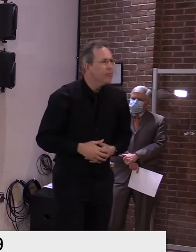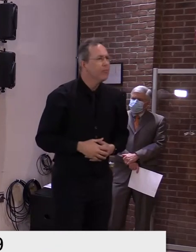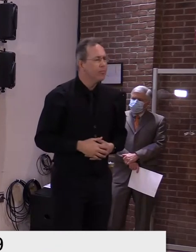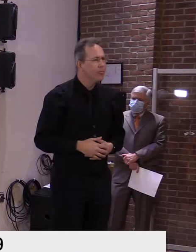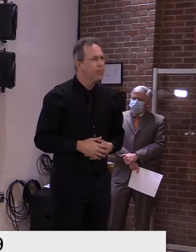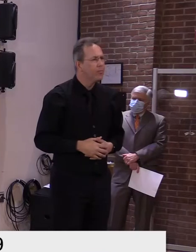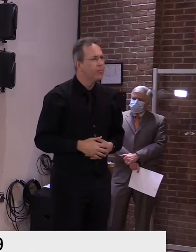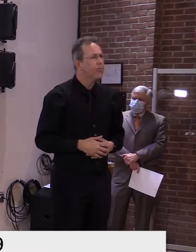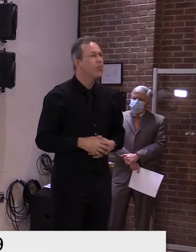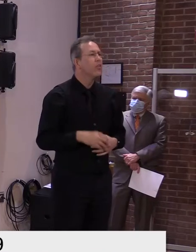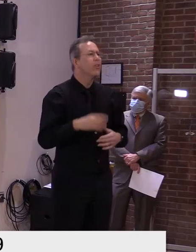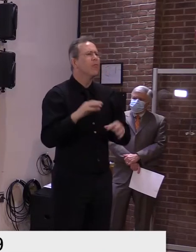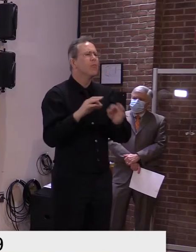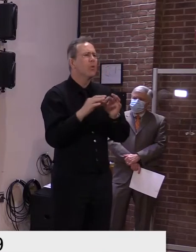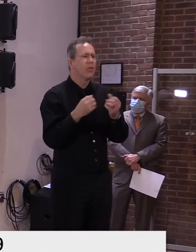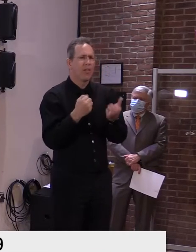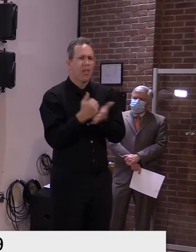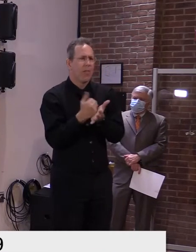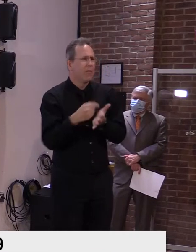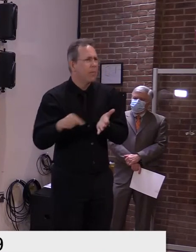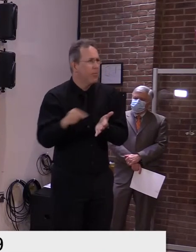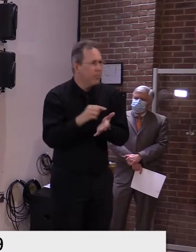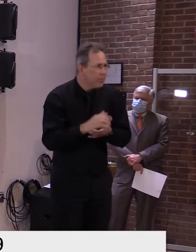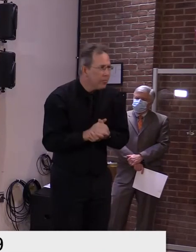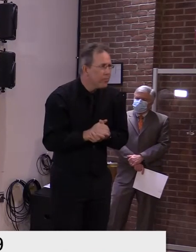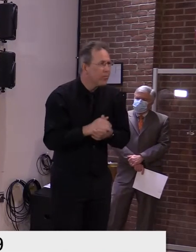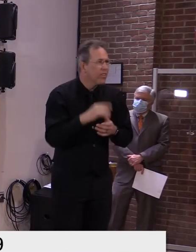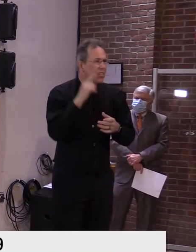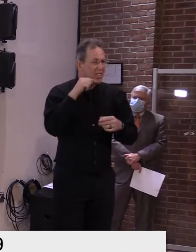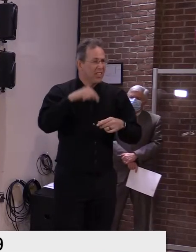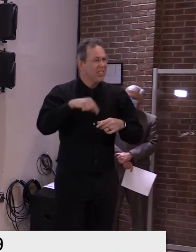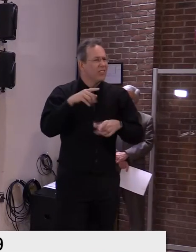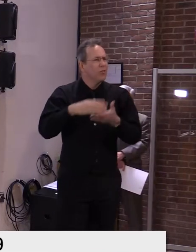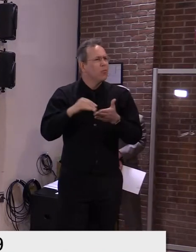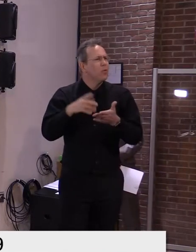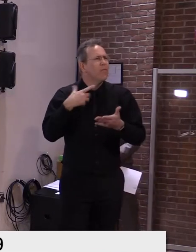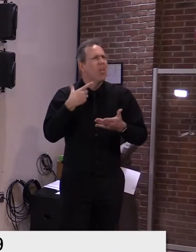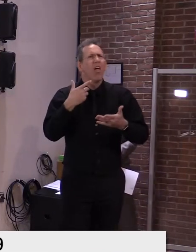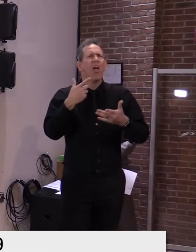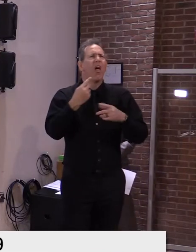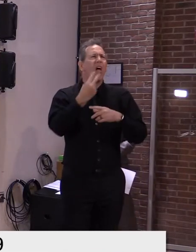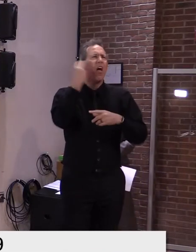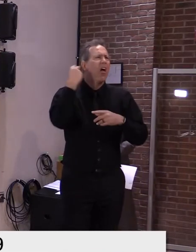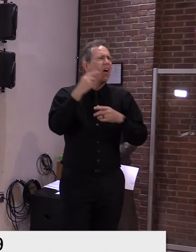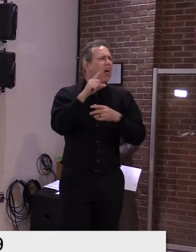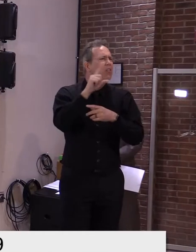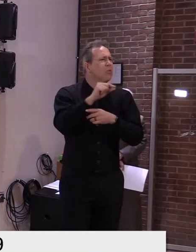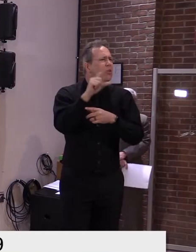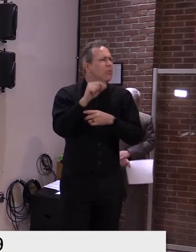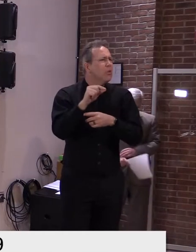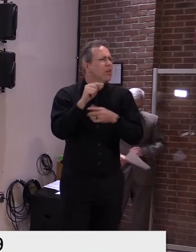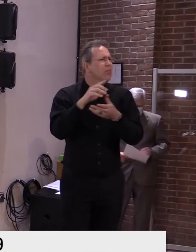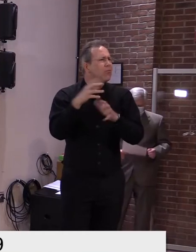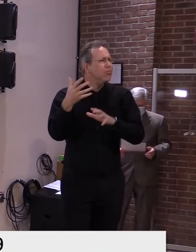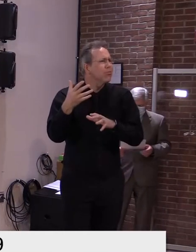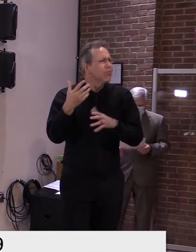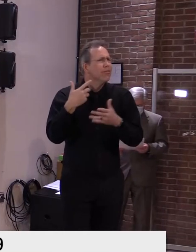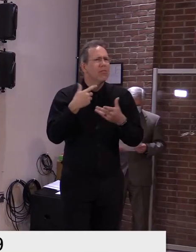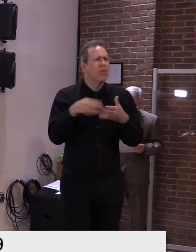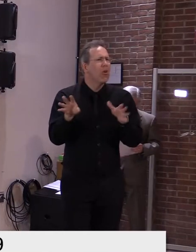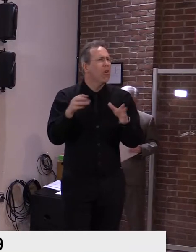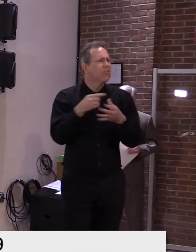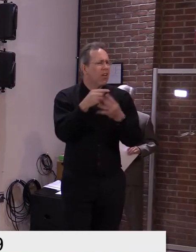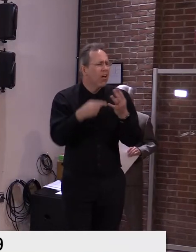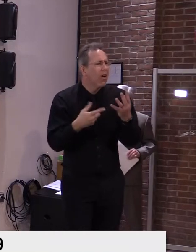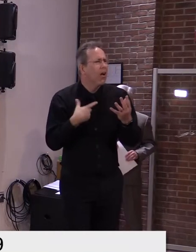lost. Don't sweep it under the rug. They also talked about the importance of after school and summer programs.